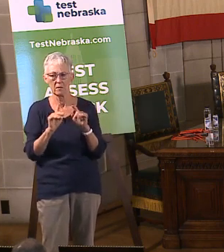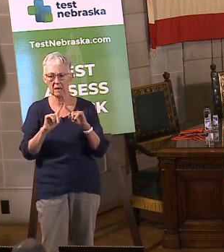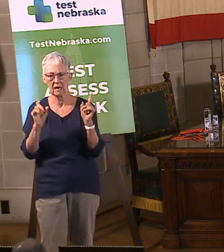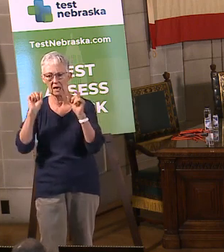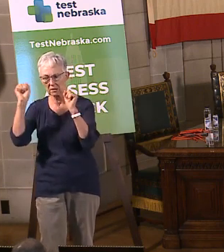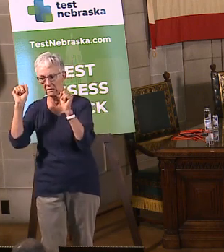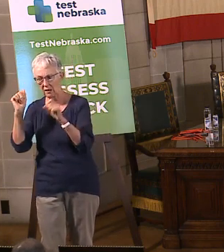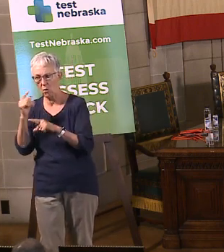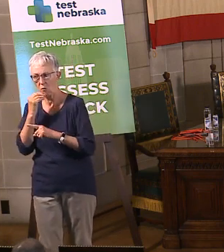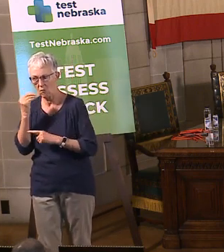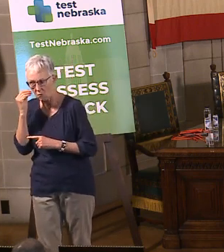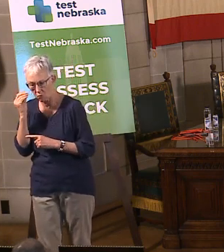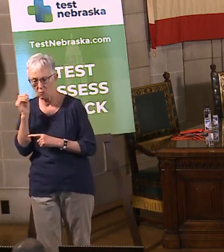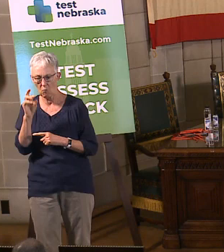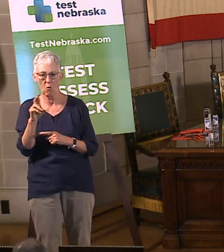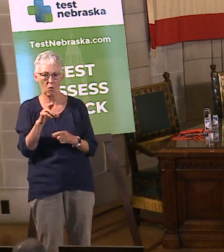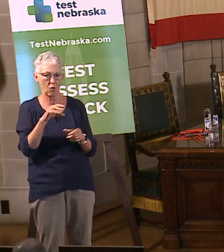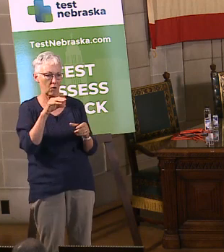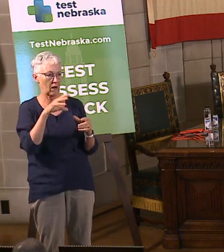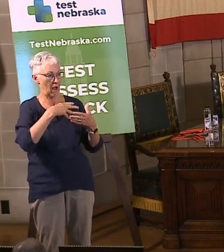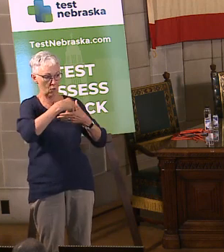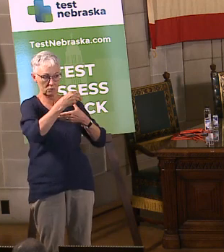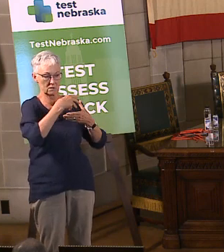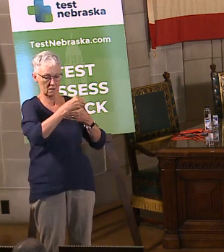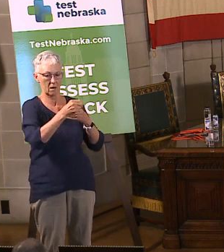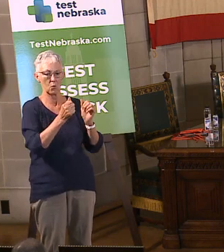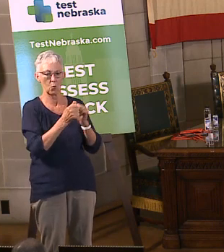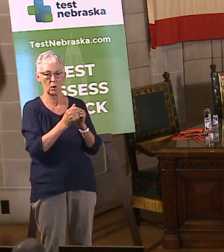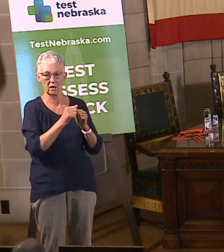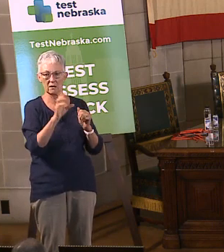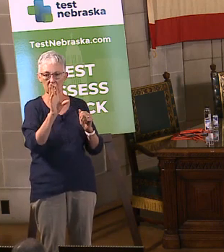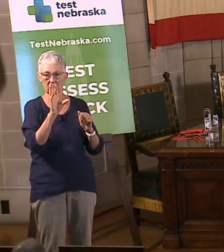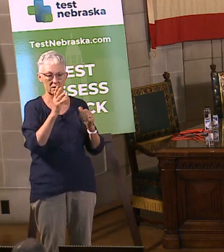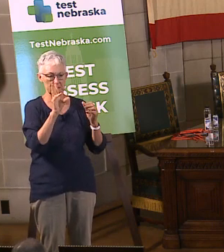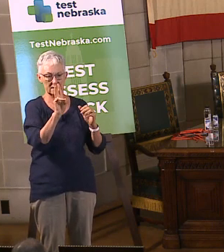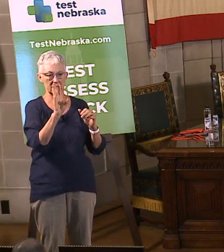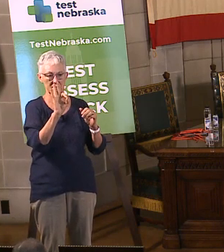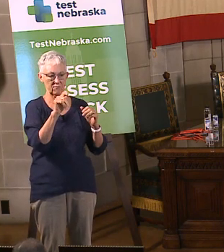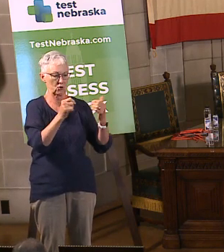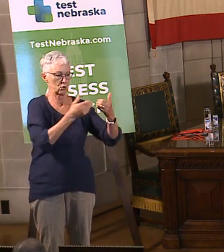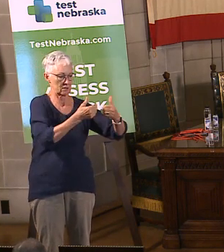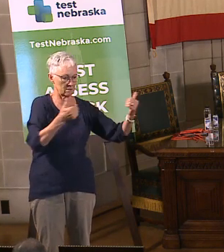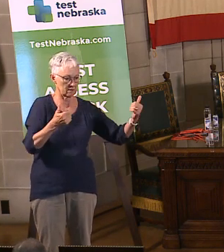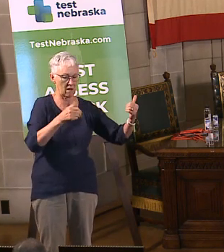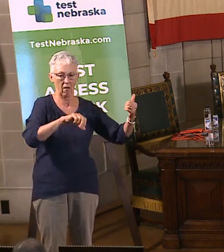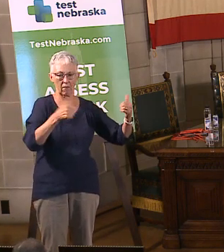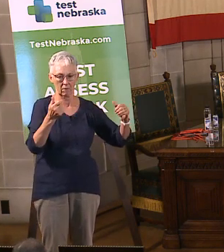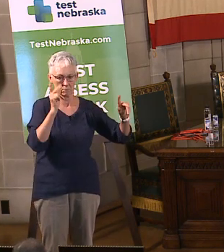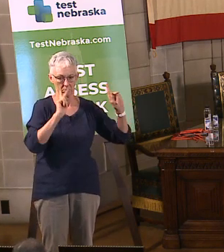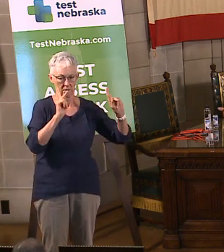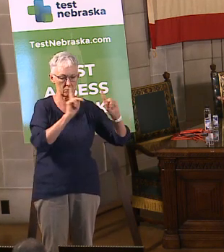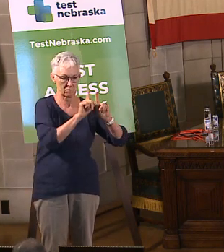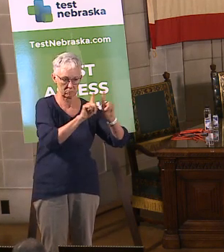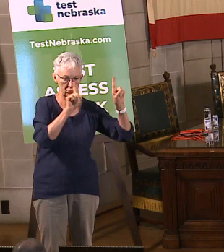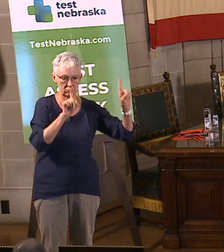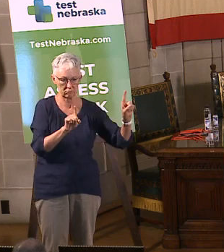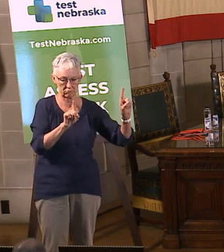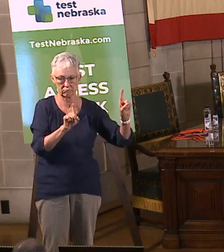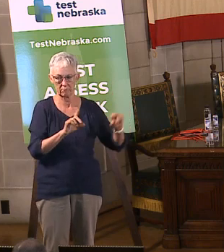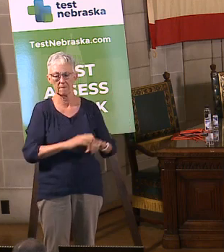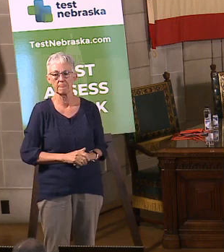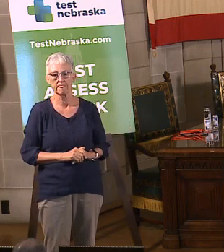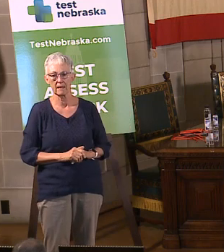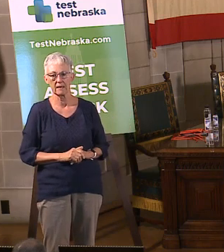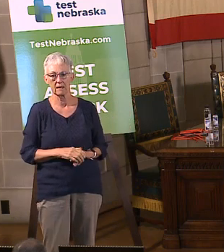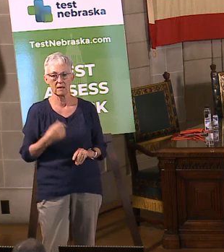I want to remind people about Test Nebraska. Please sign up for testnebraska.com. This is one of the ways that we're getting an assessment of what's going on in the state. We're using it to schedule